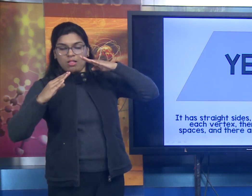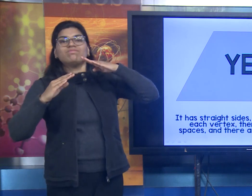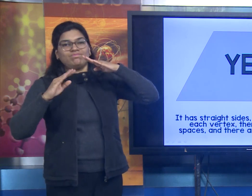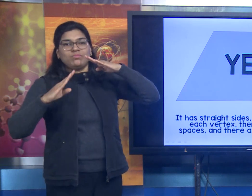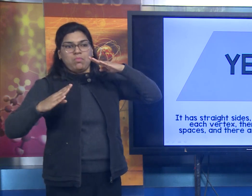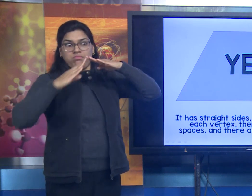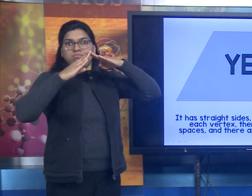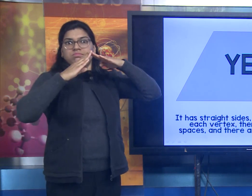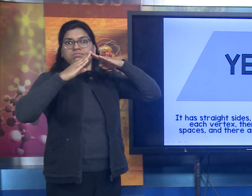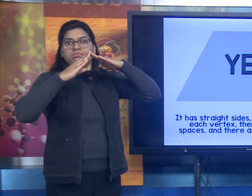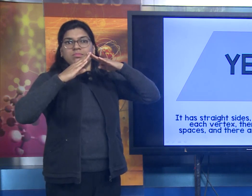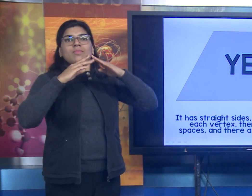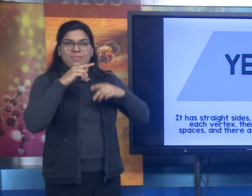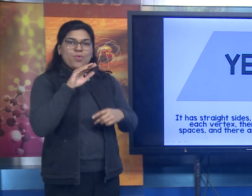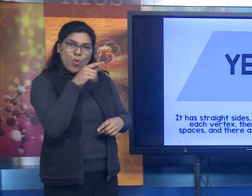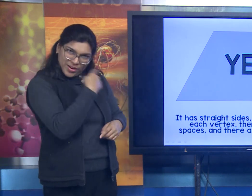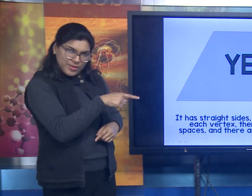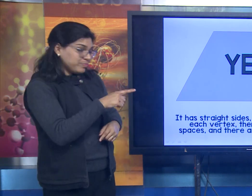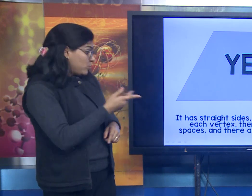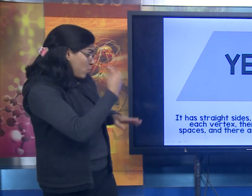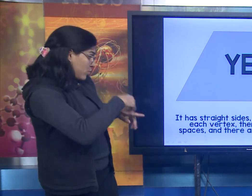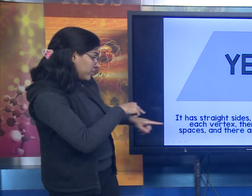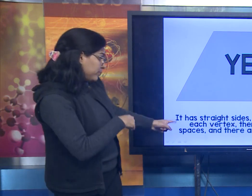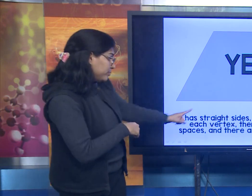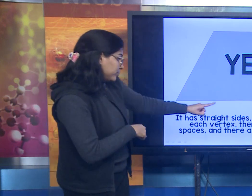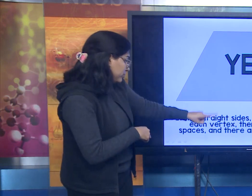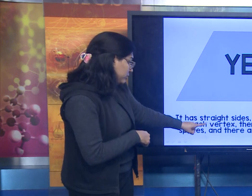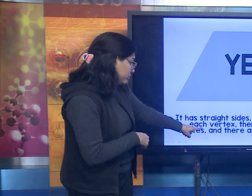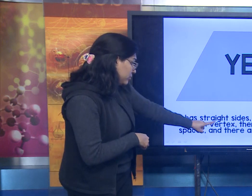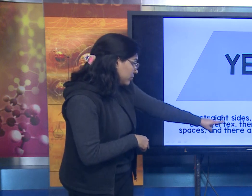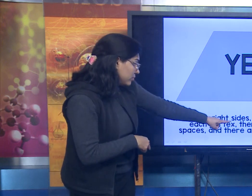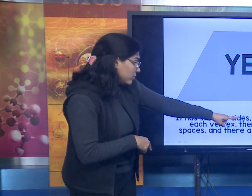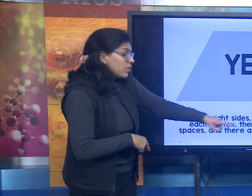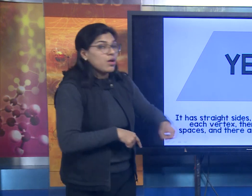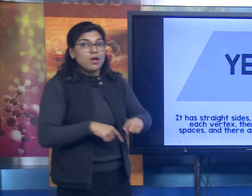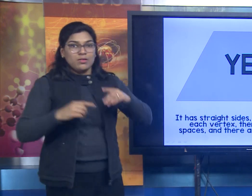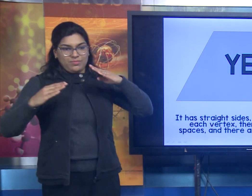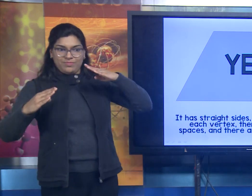perfect. Vertex has no gap. And also,